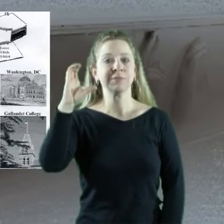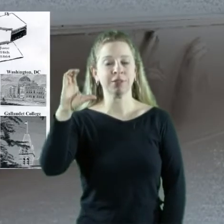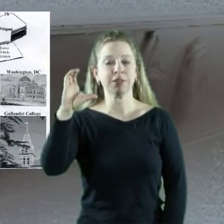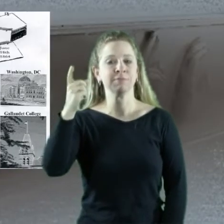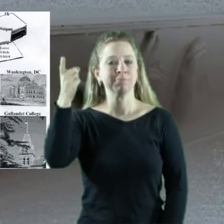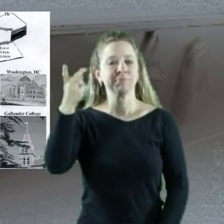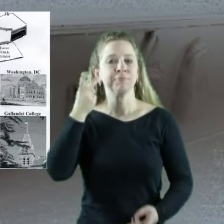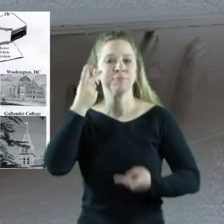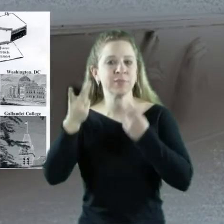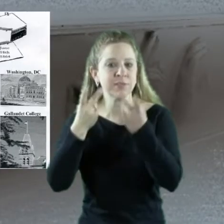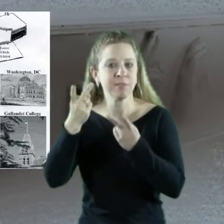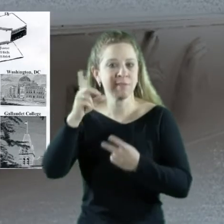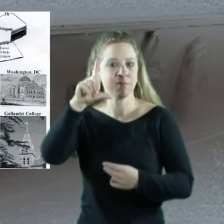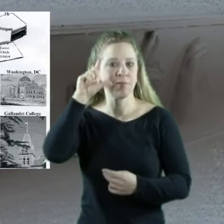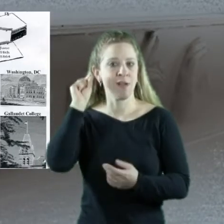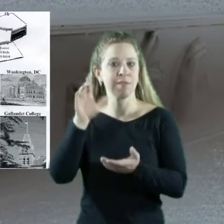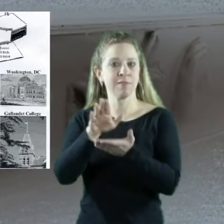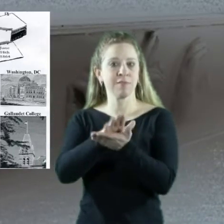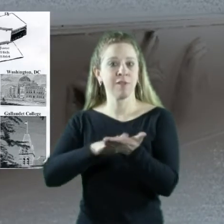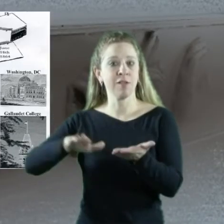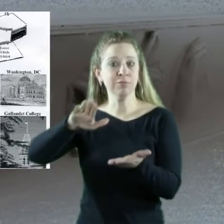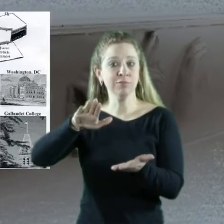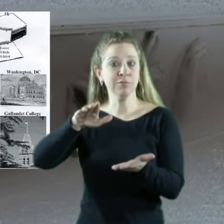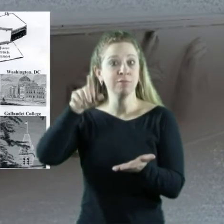Gallaudet College honored him.